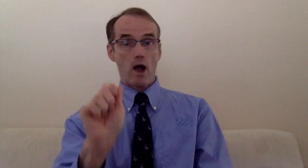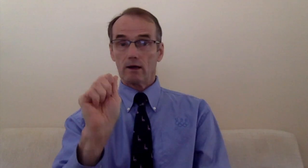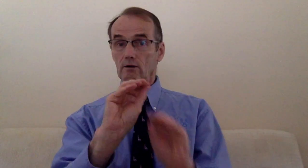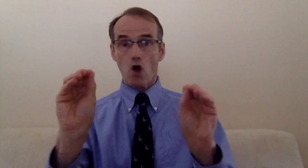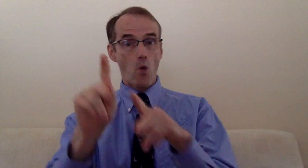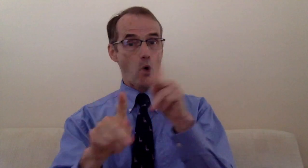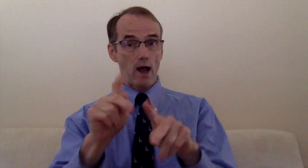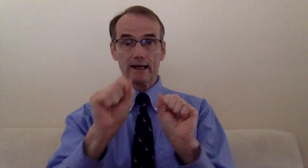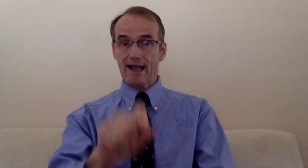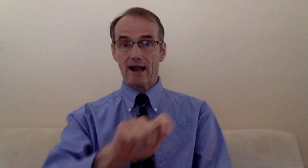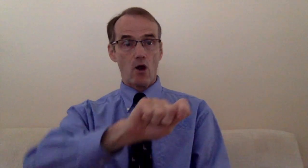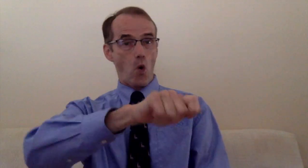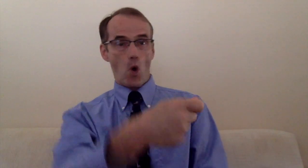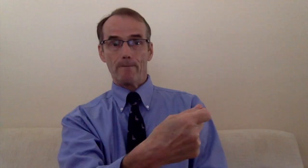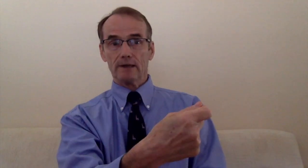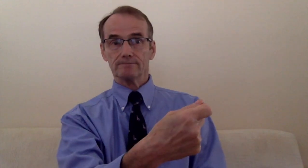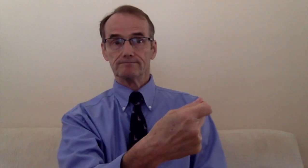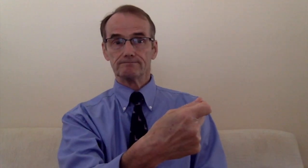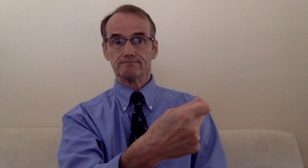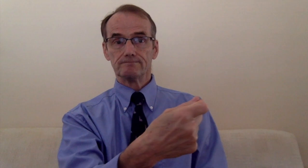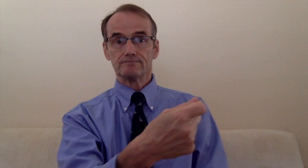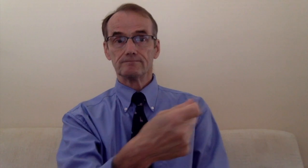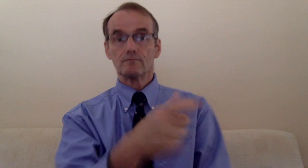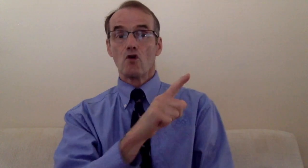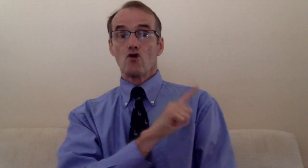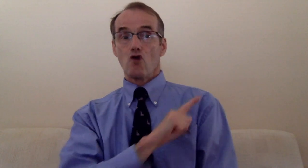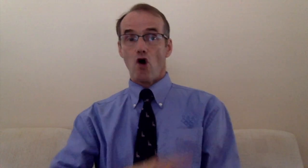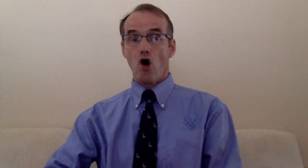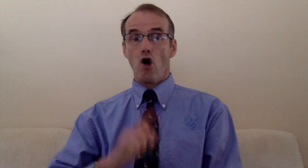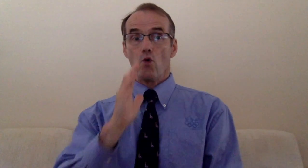no one shall open.